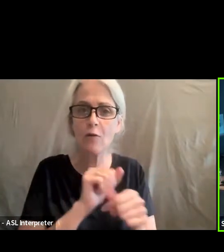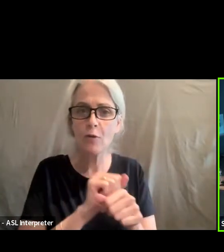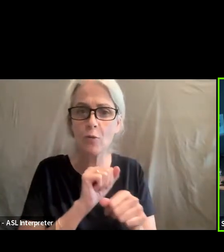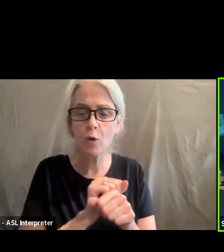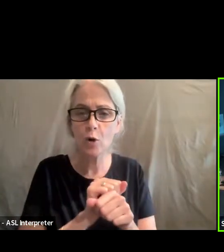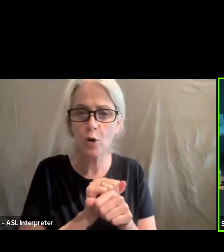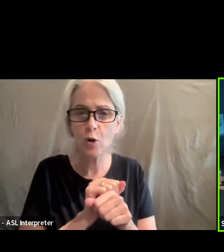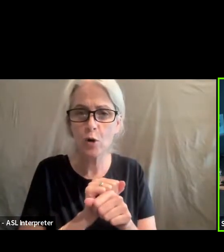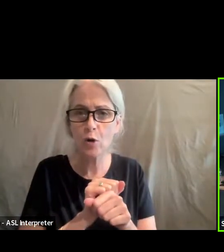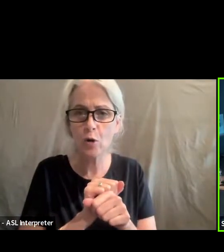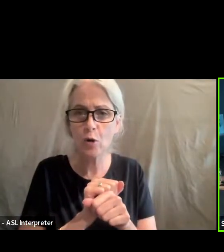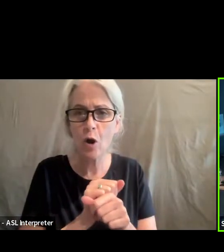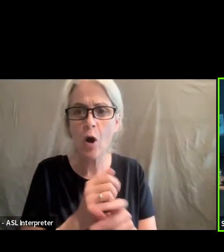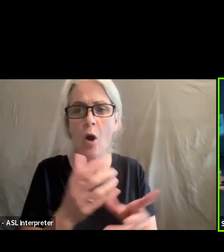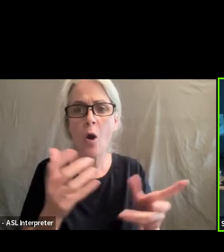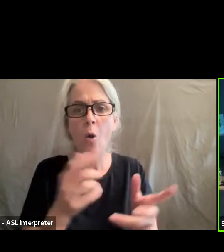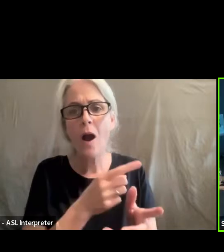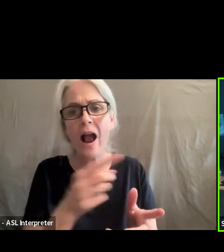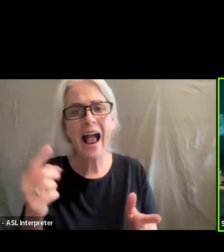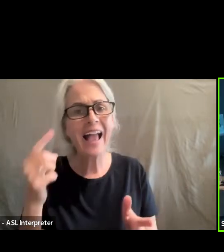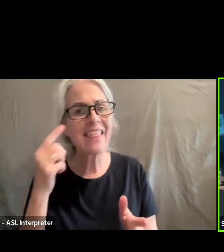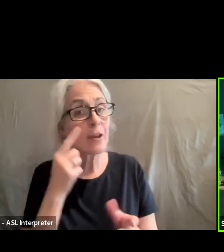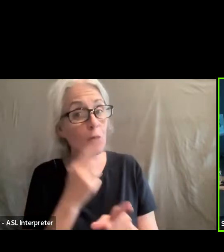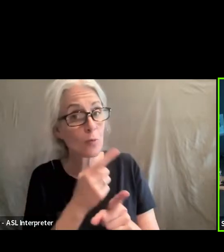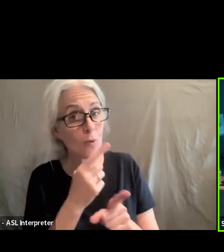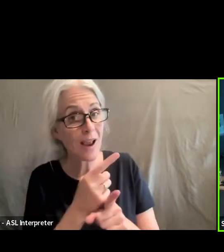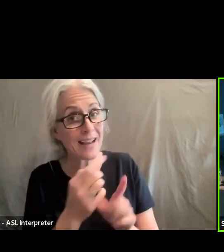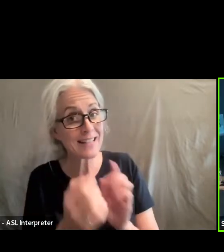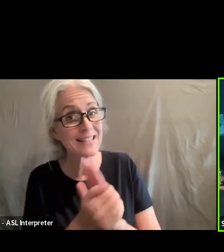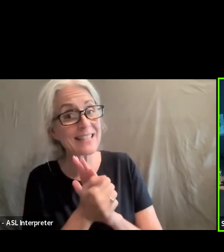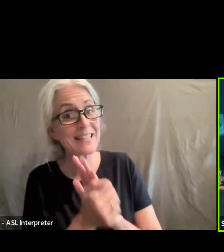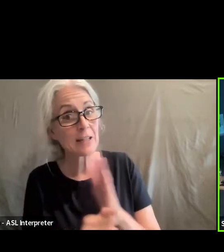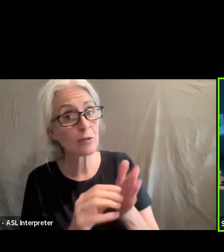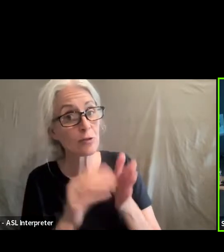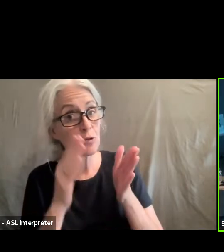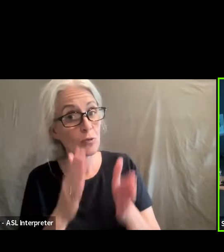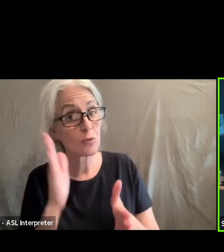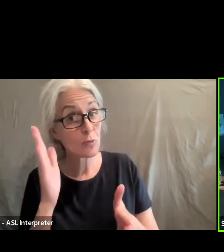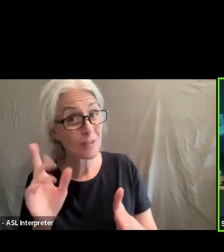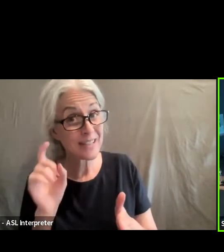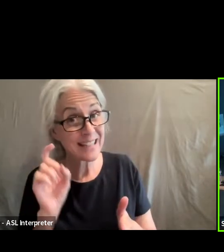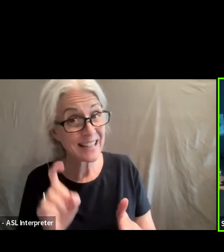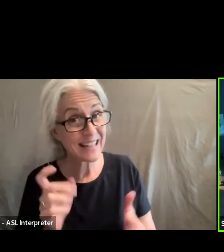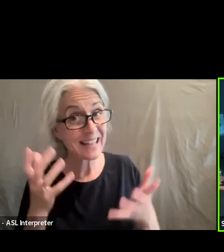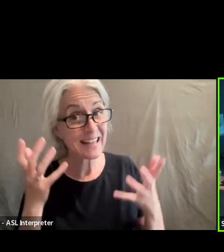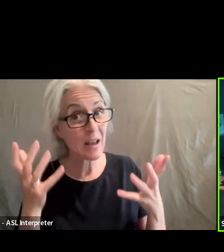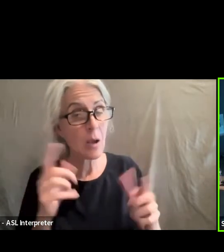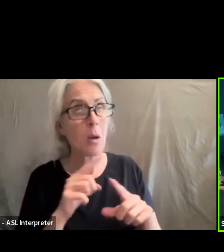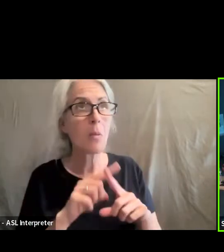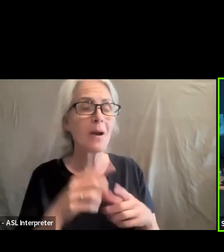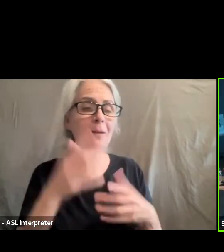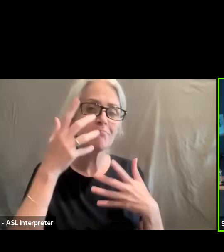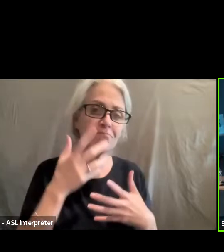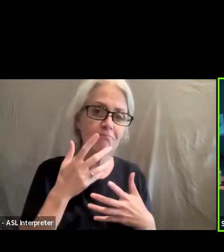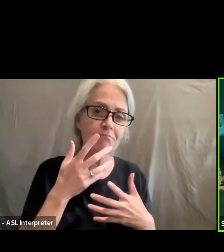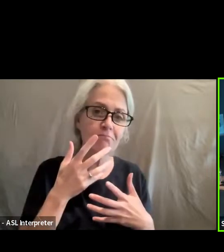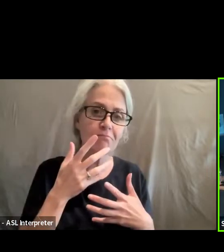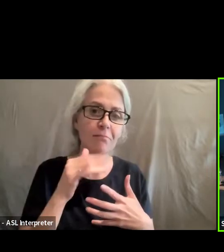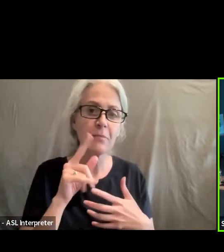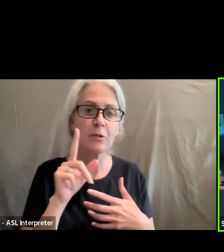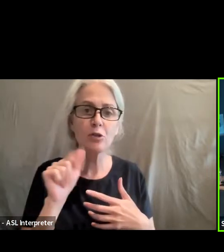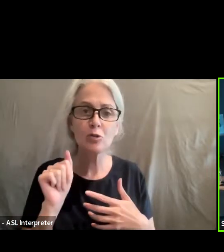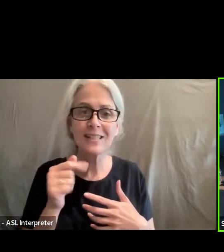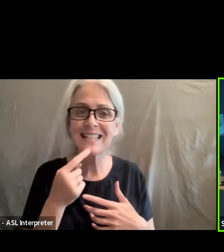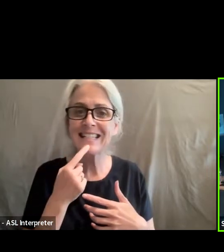ultimately, but I think you're right. I think the skills that students are going to need. But unfortunately, as Julia said at the beginning